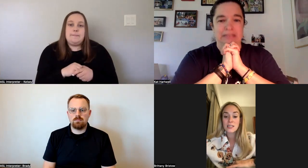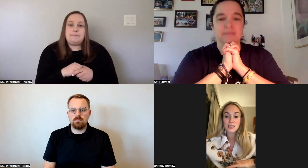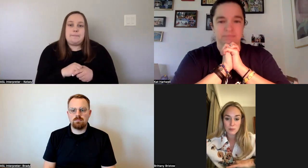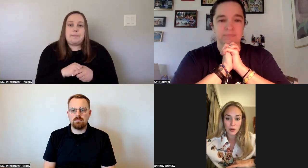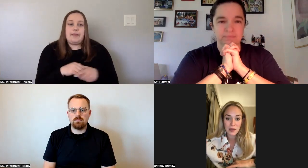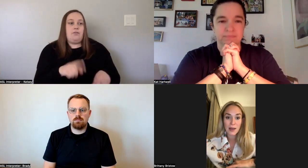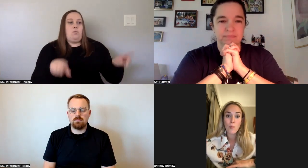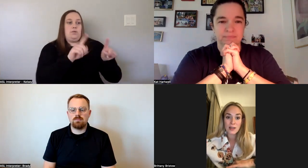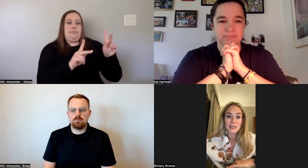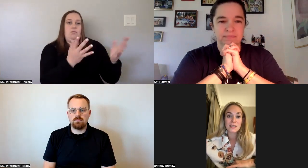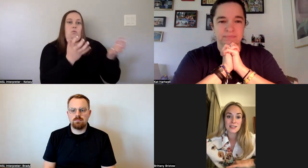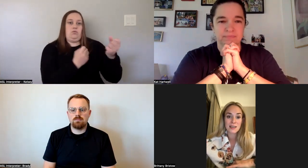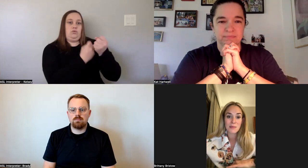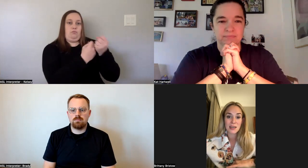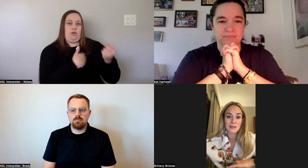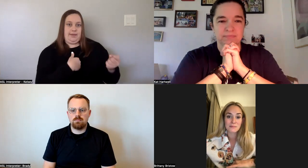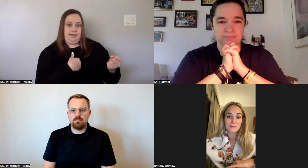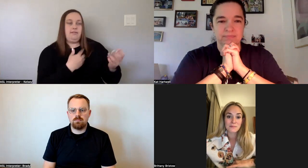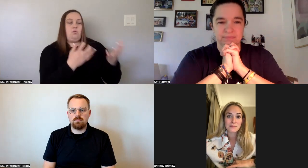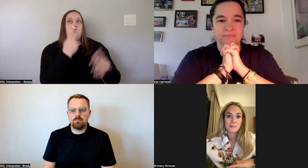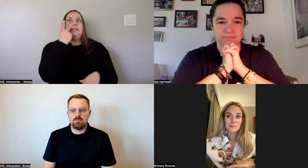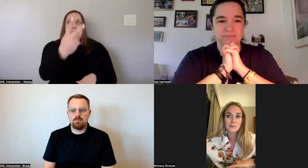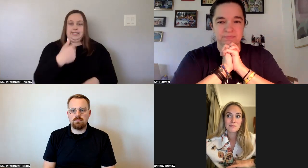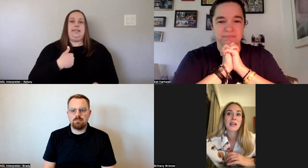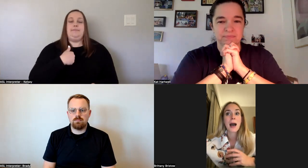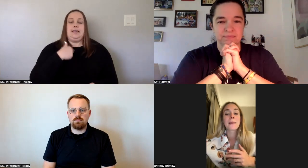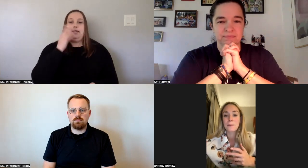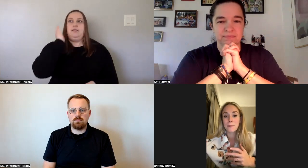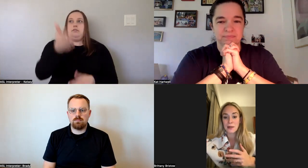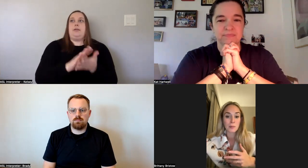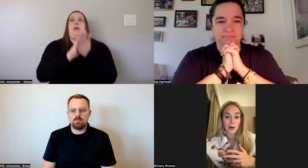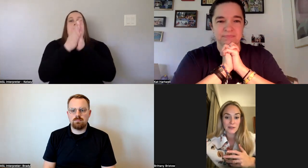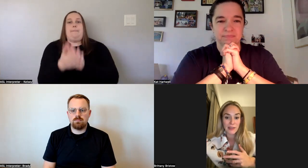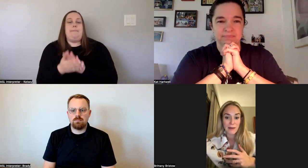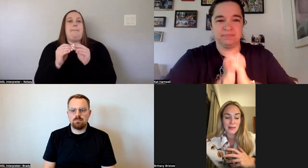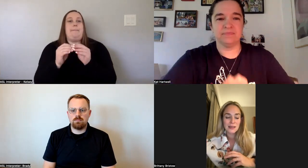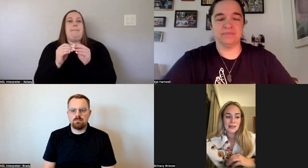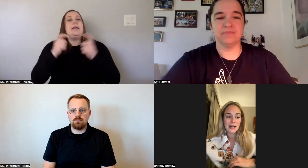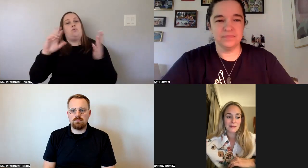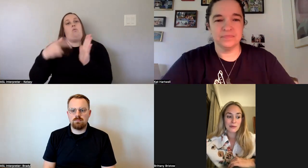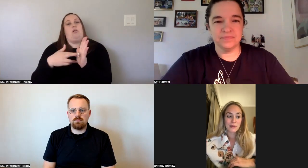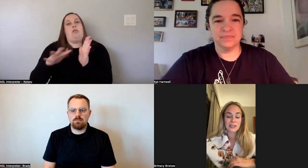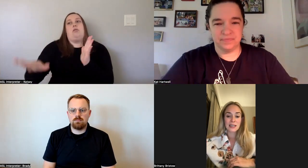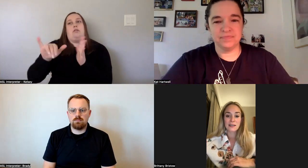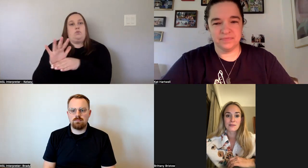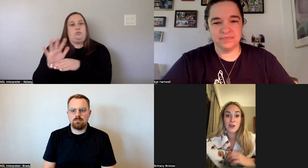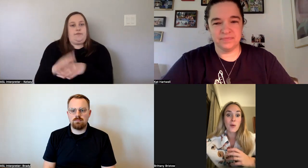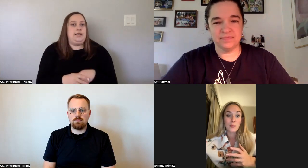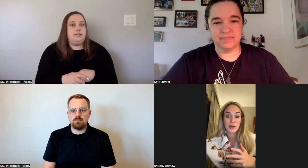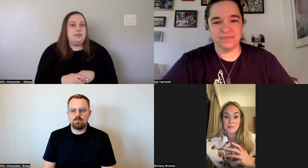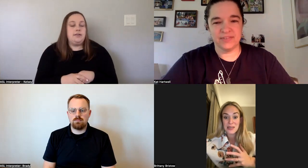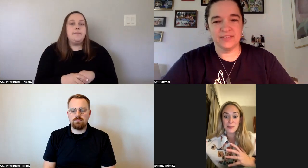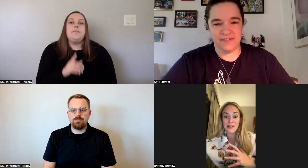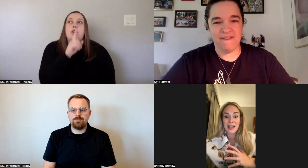who wanted to support me and wanted to see me become a bigger part of them. I really know